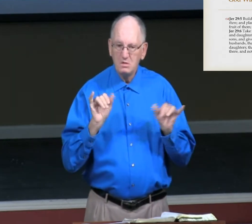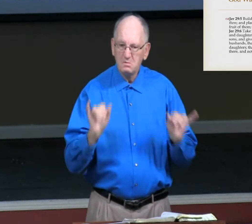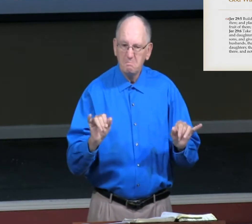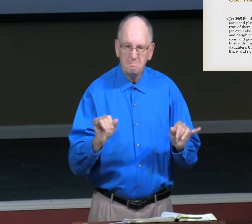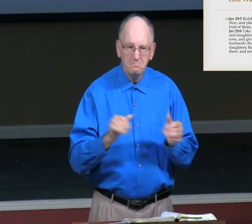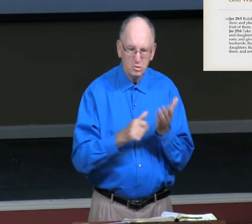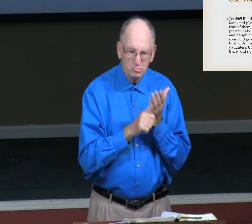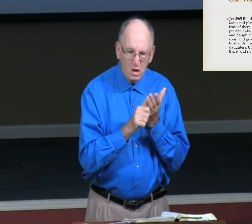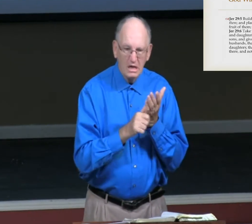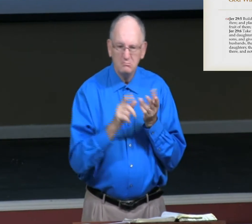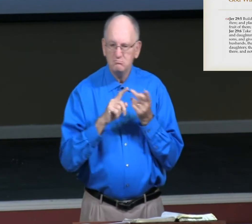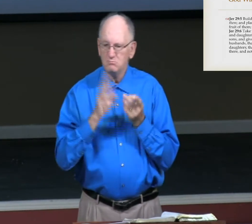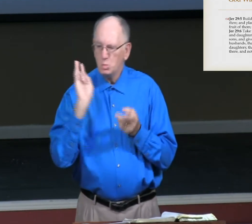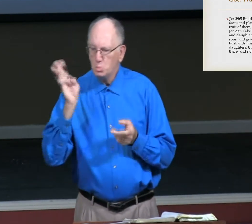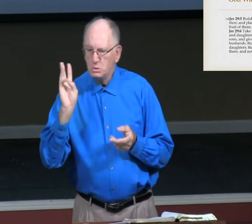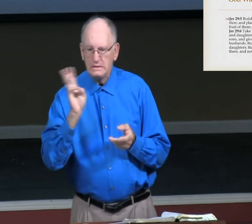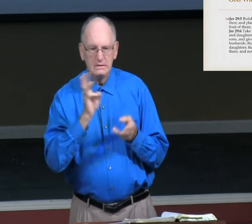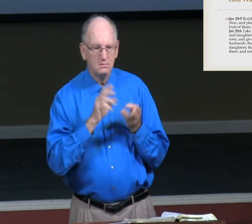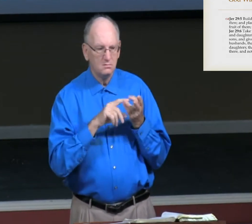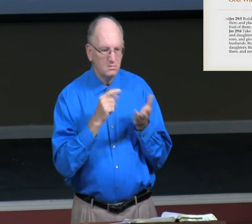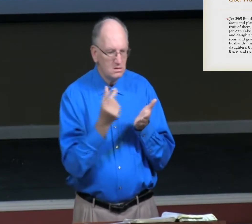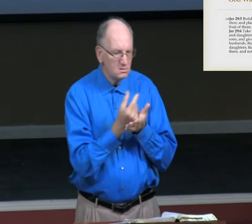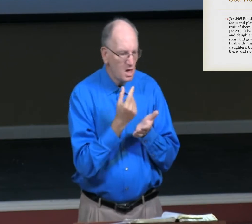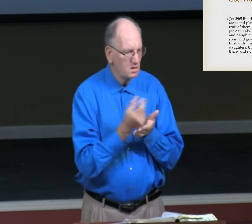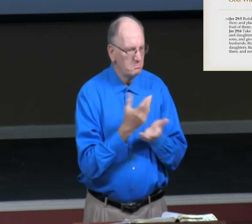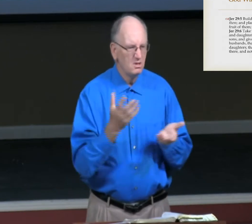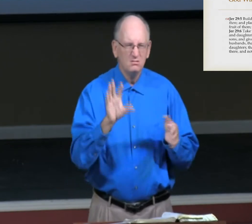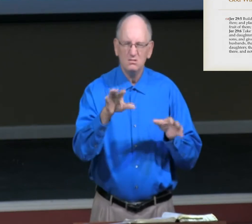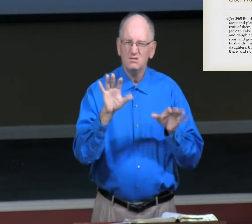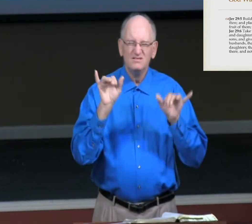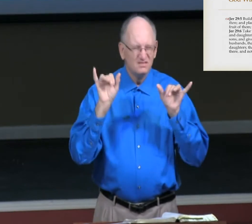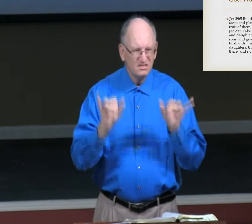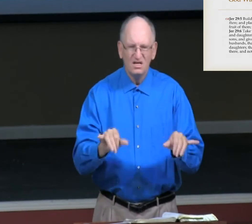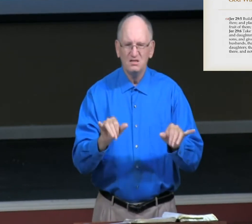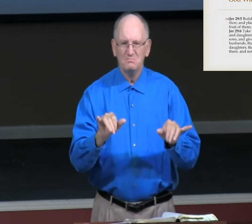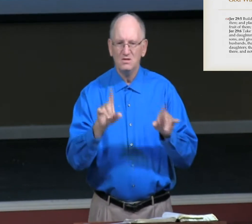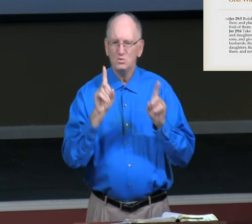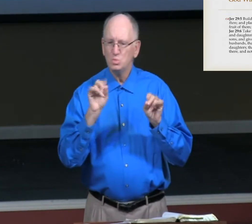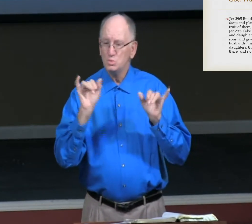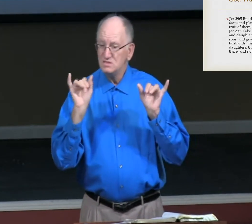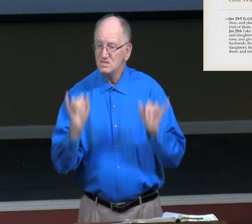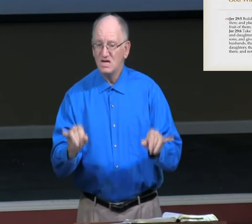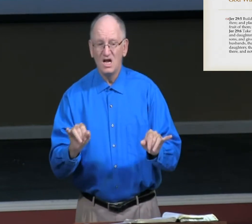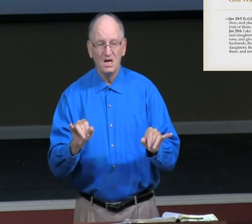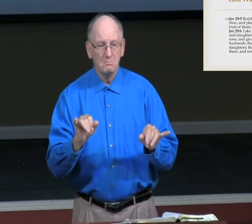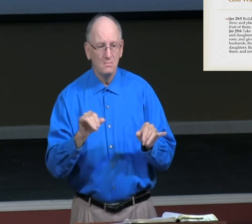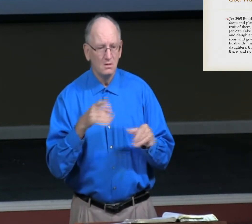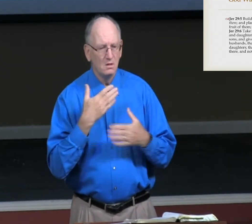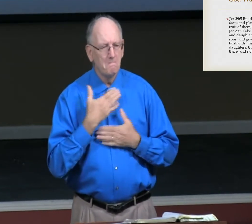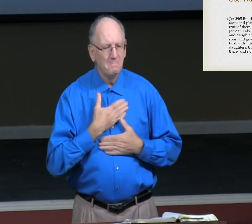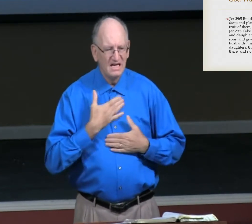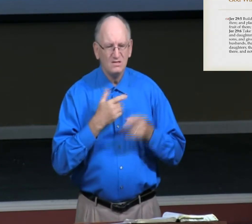And I just kept going. So keep going with your tracts and witnessing and spreading the gospel. Do the same